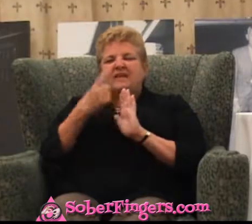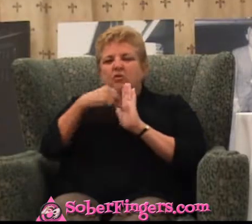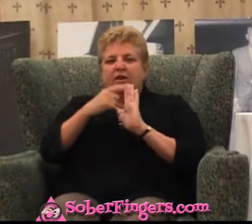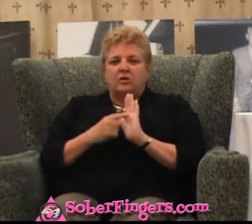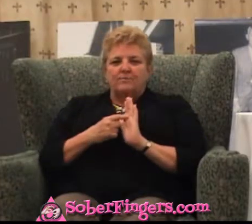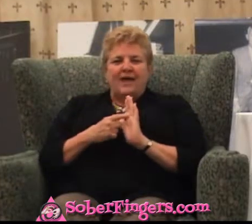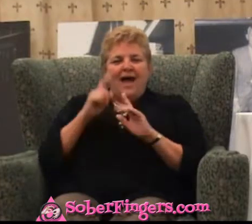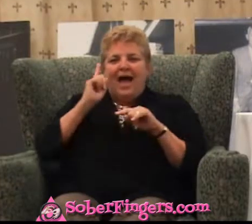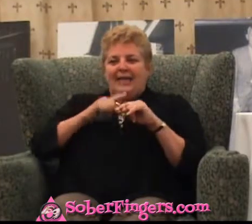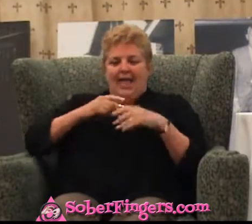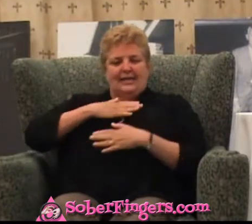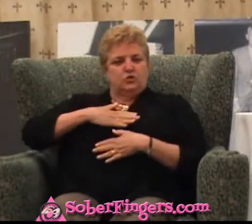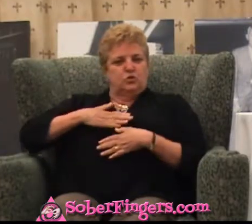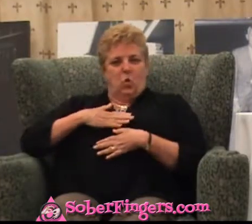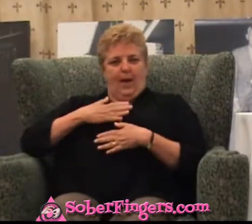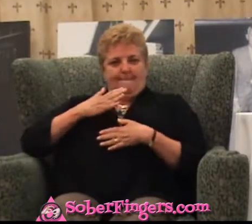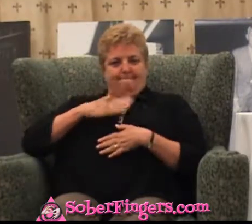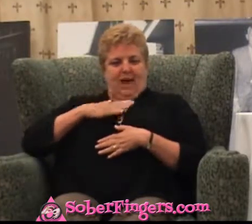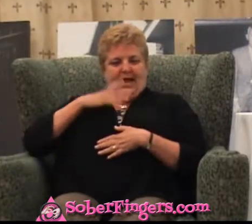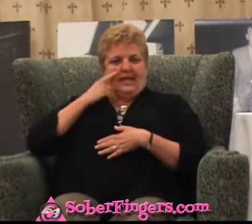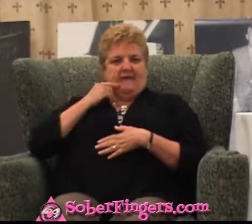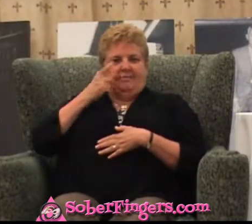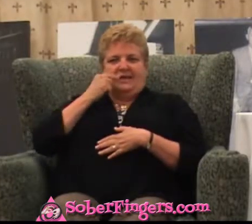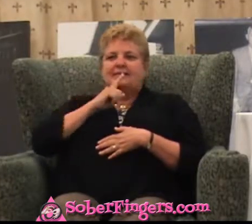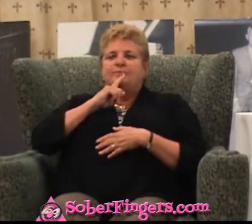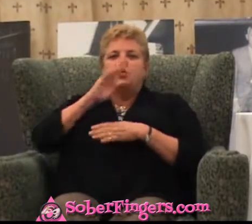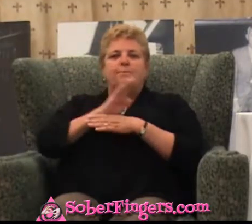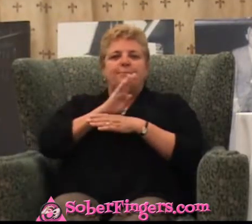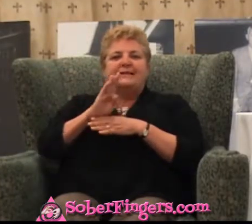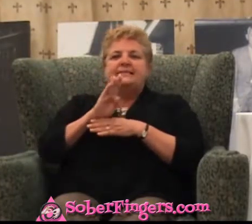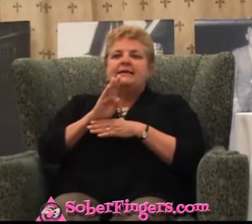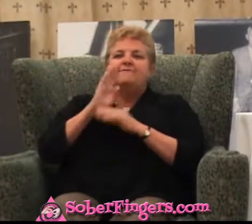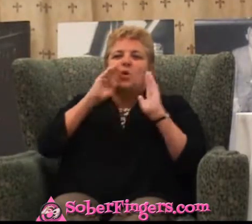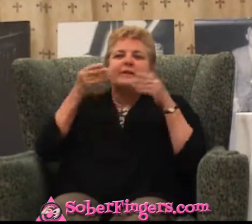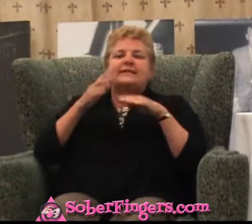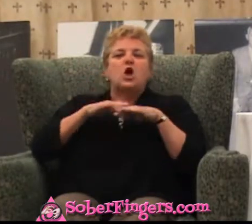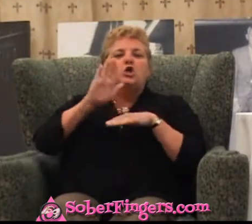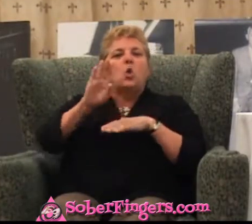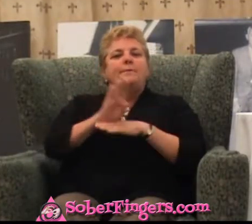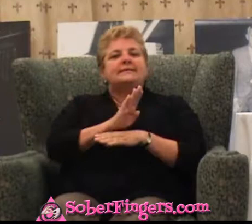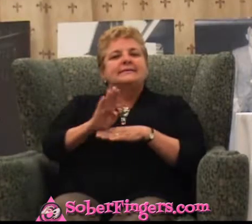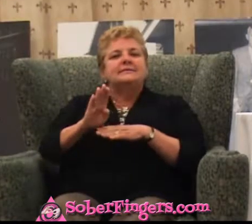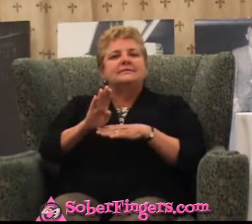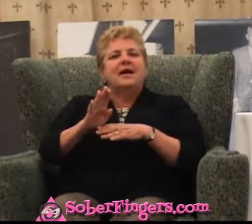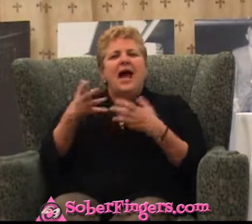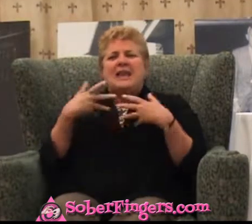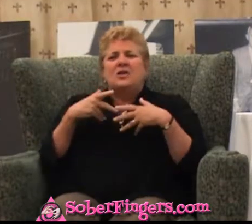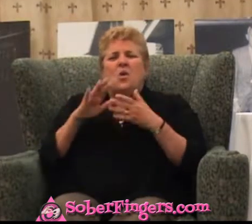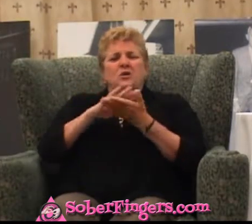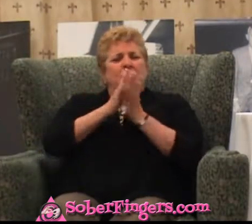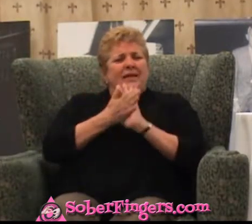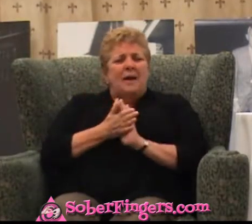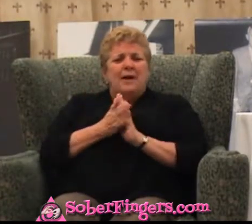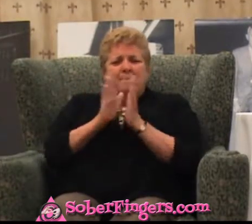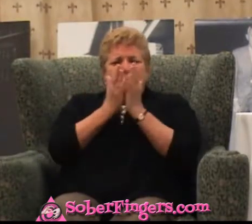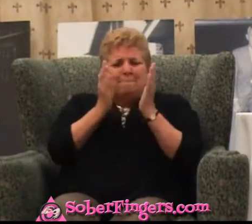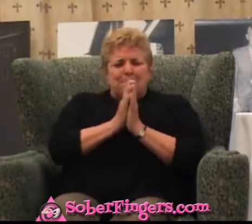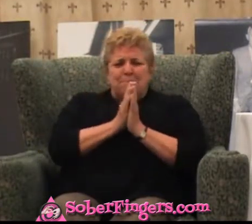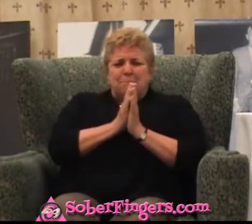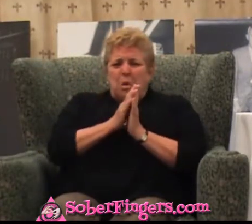my gifts because I'm too busy looking at yours. I never wanted to be no damn bookworm. I wanted to be an athlete. One of